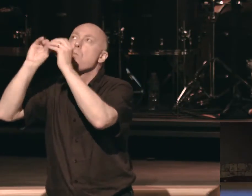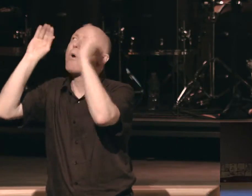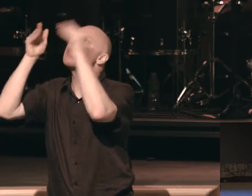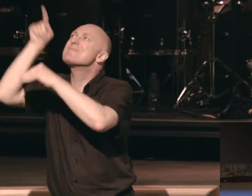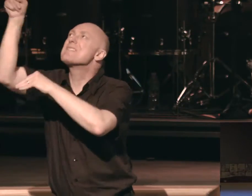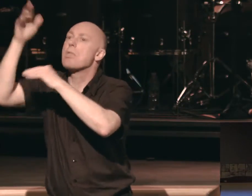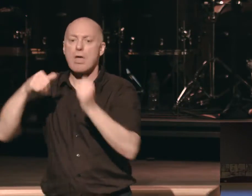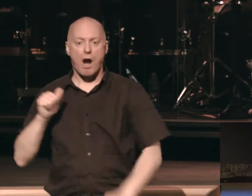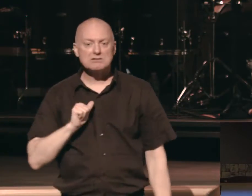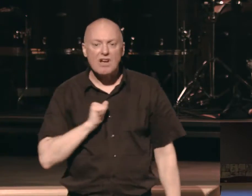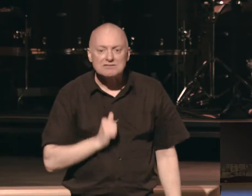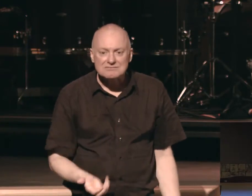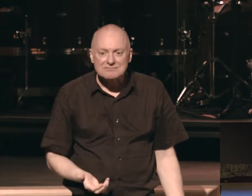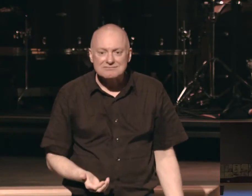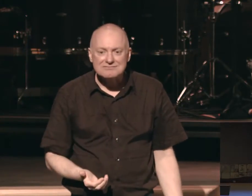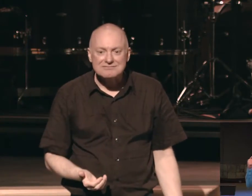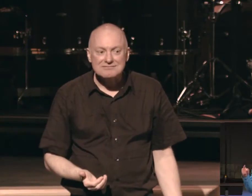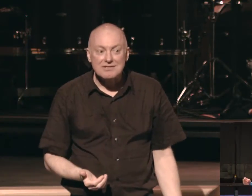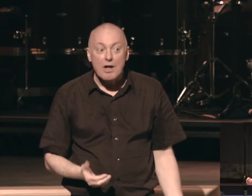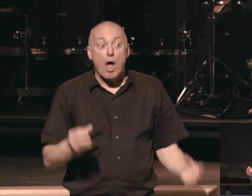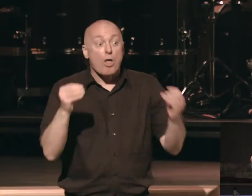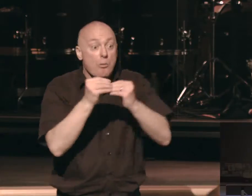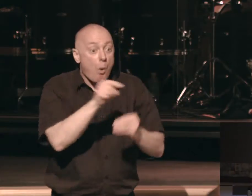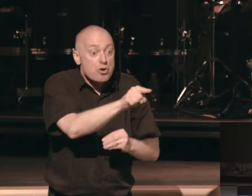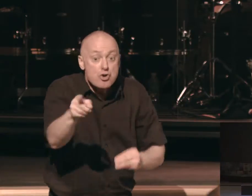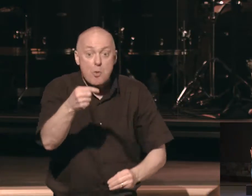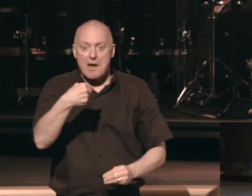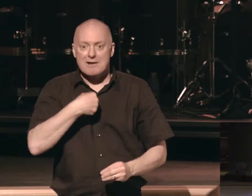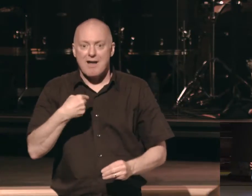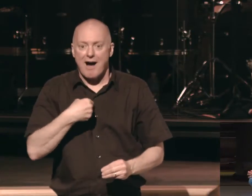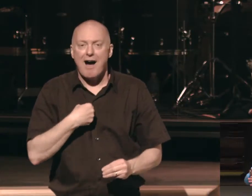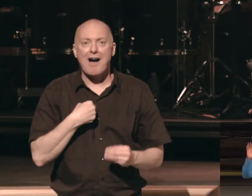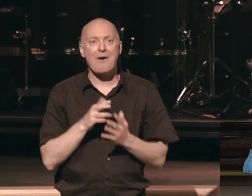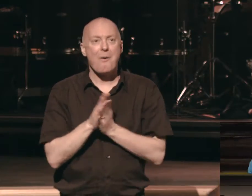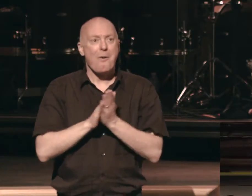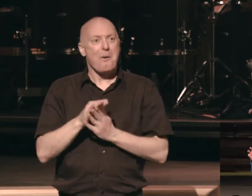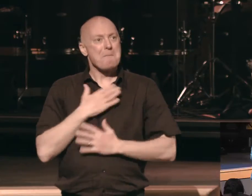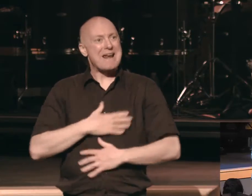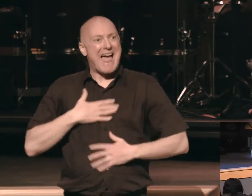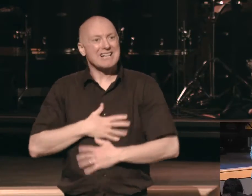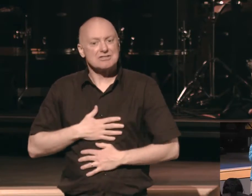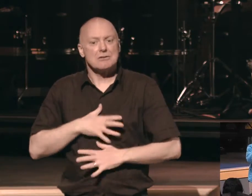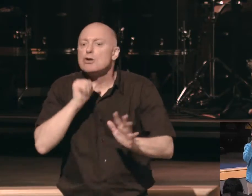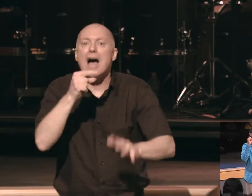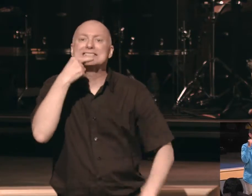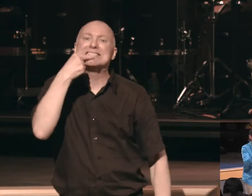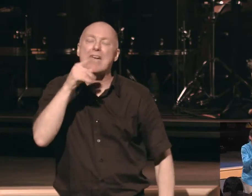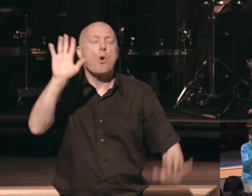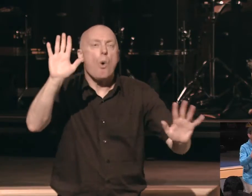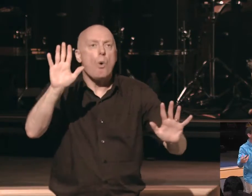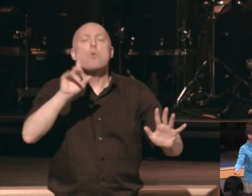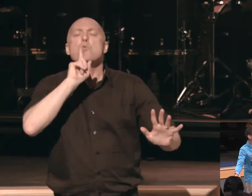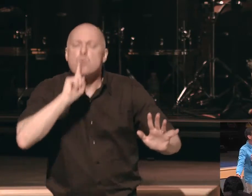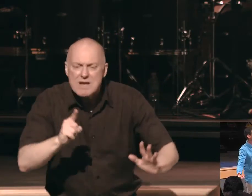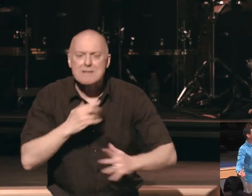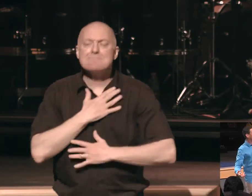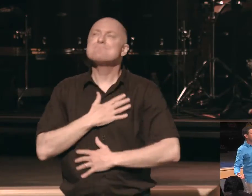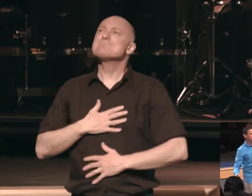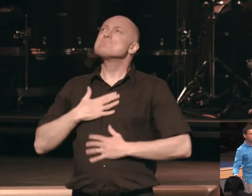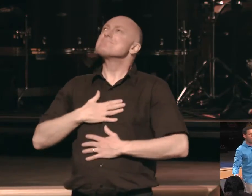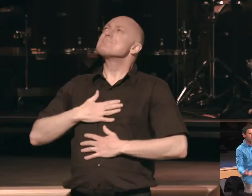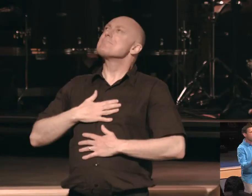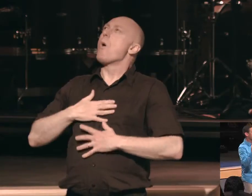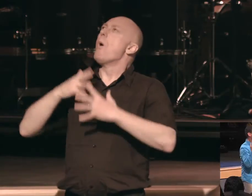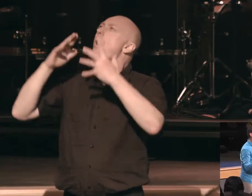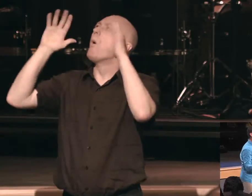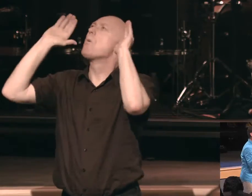self. So the more you and I are getting true pleasure, not just saying it, but actually delighting and becoming less that he might